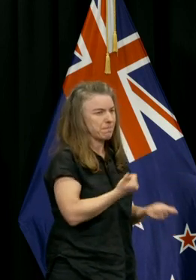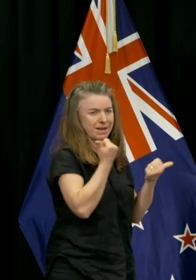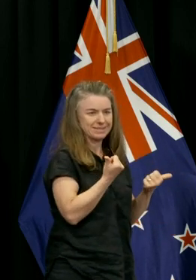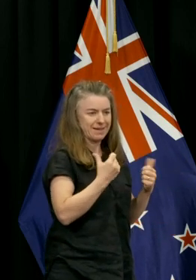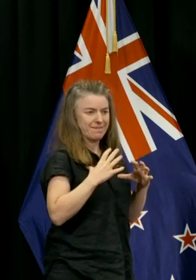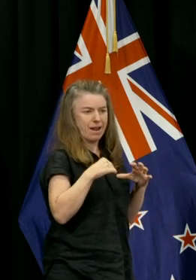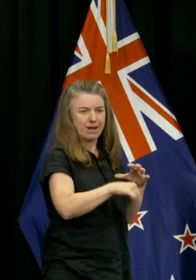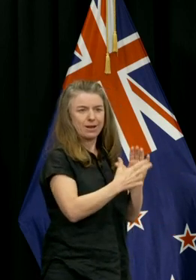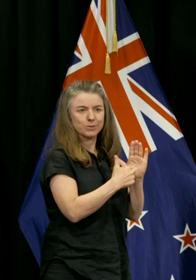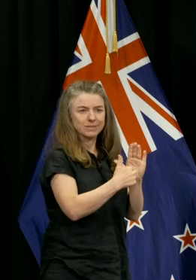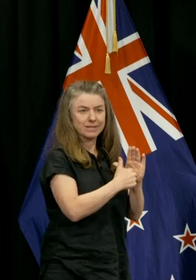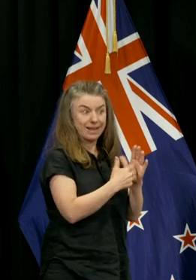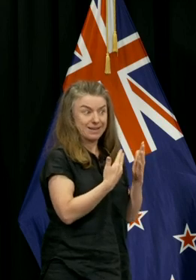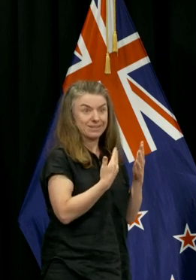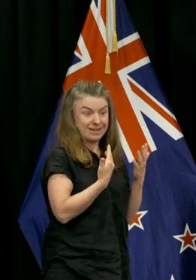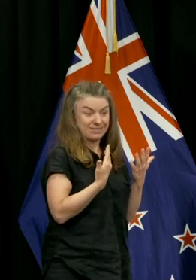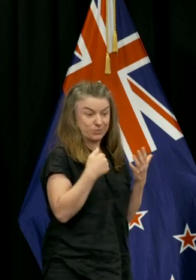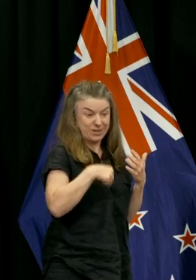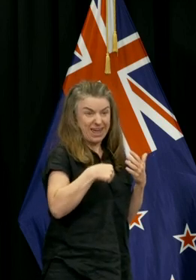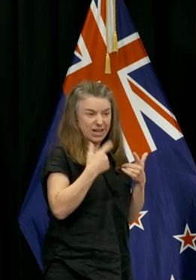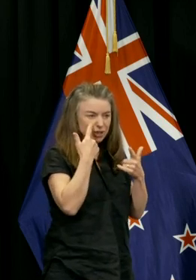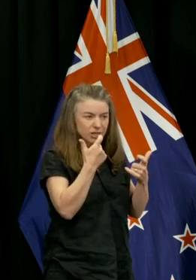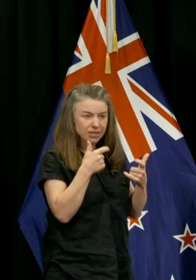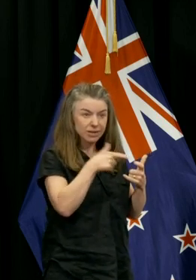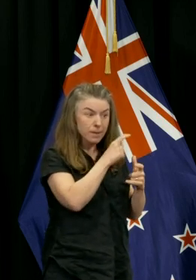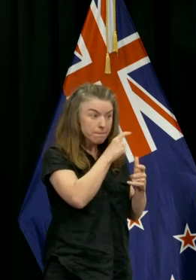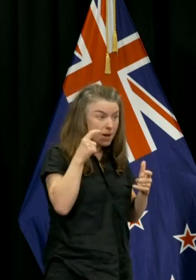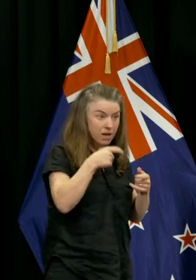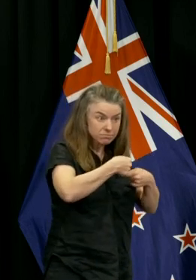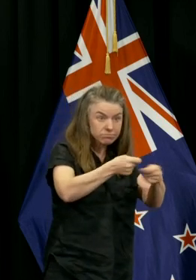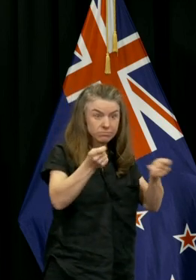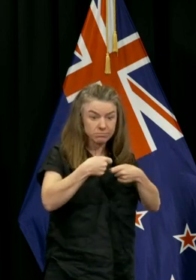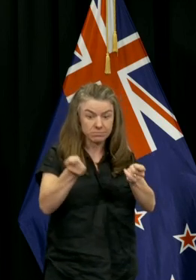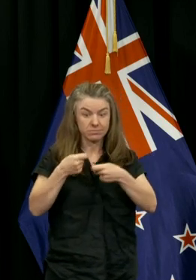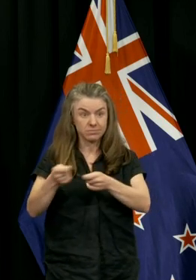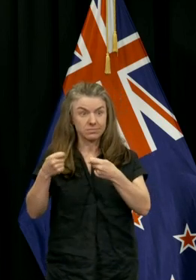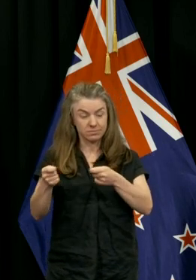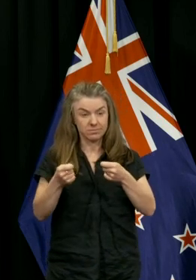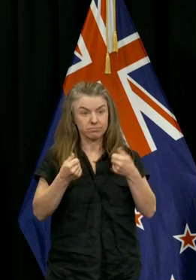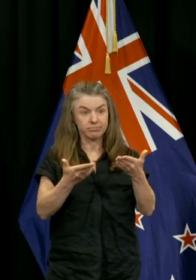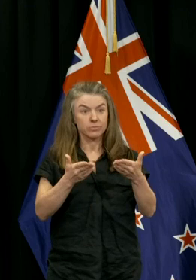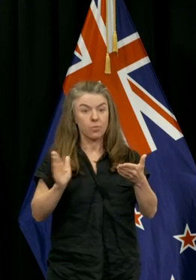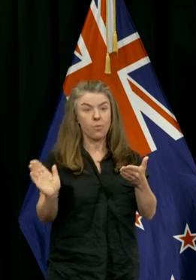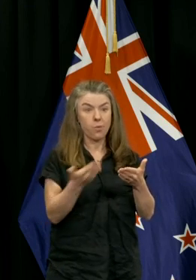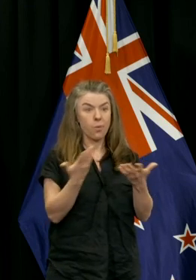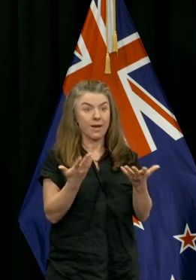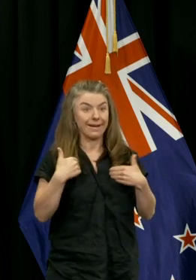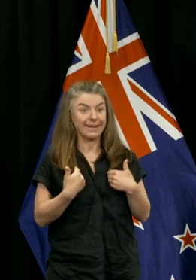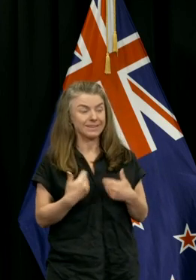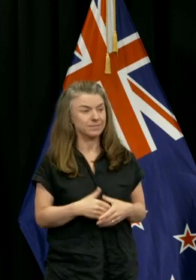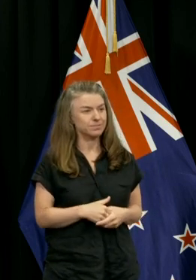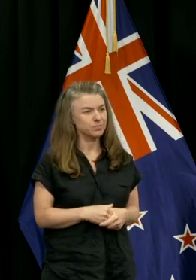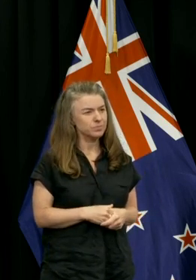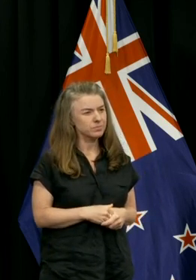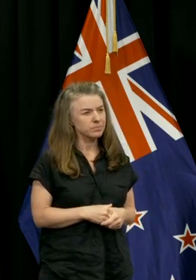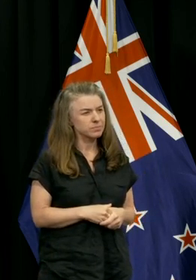I'm checking as we speak the distribution network of that personal protective equipment. It's been trading as normal today. What